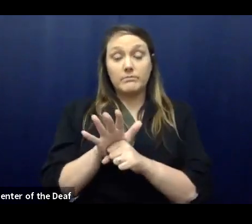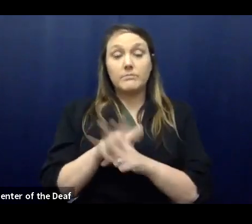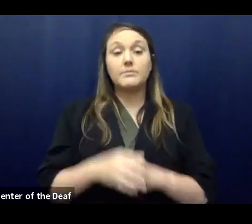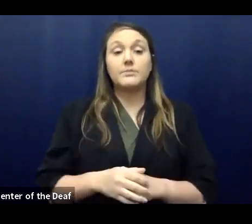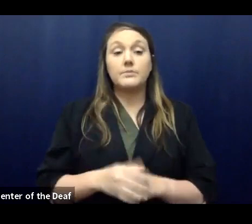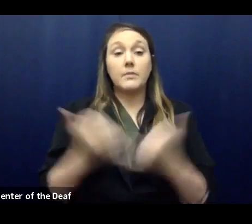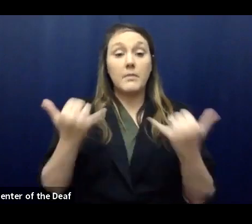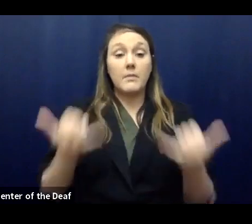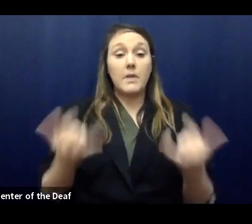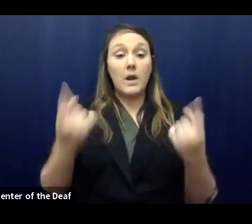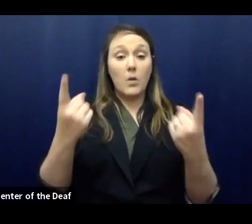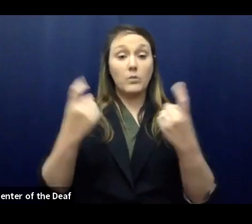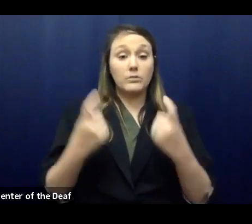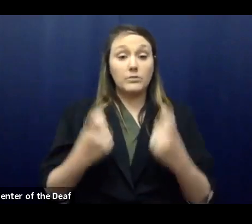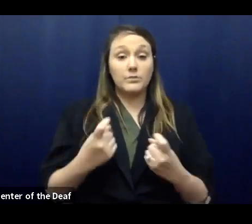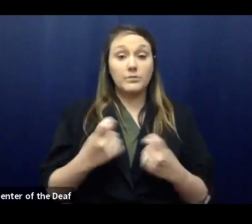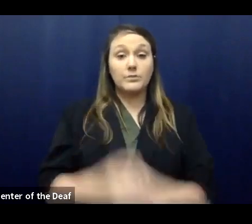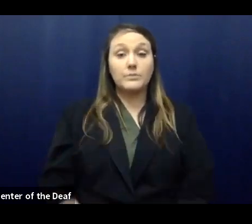for questions.